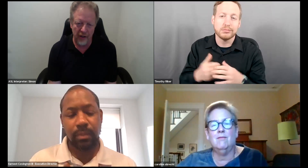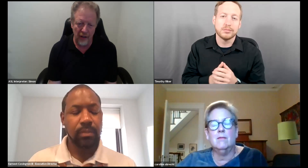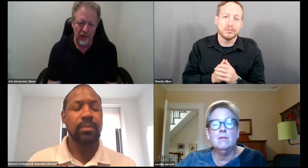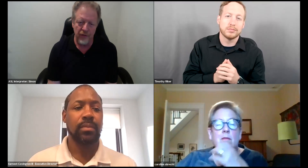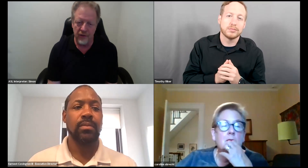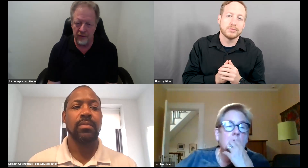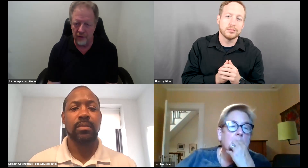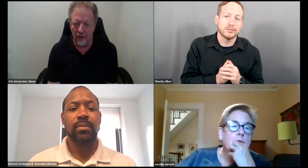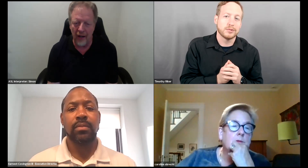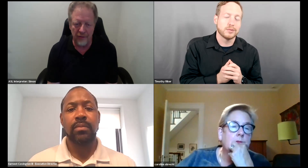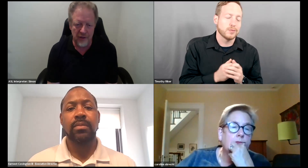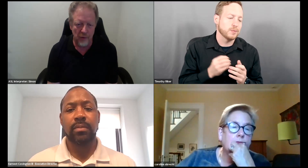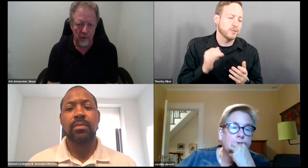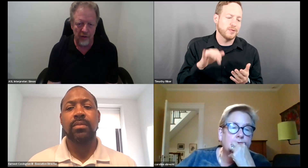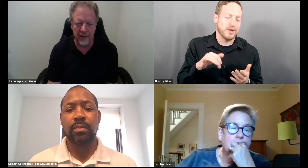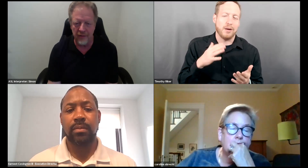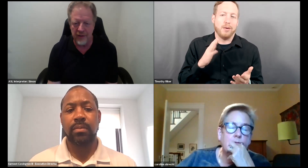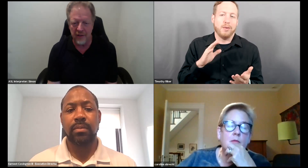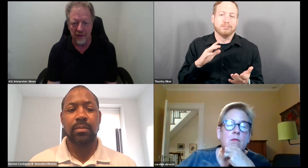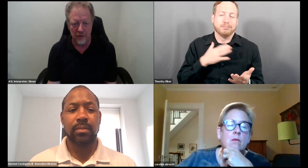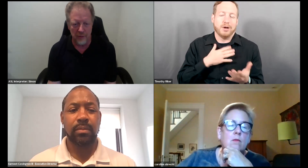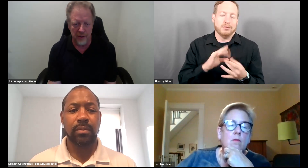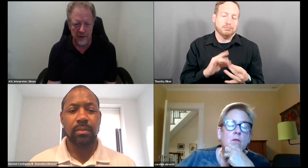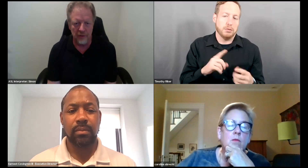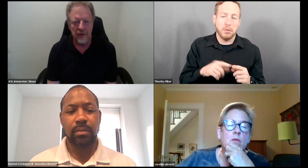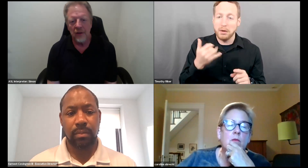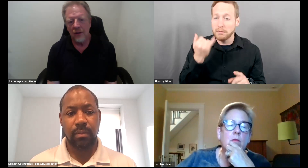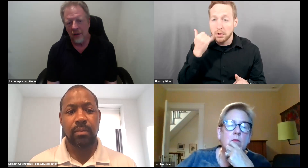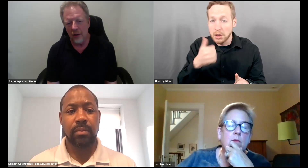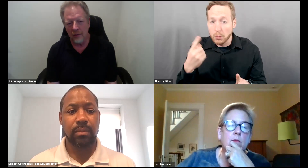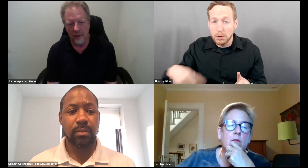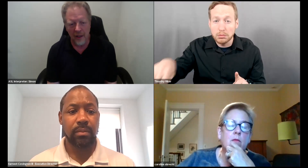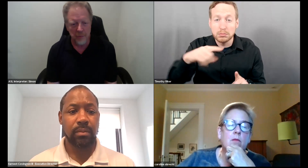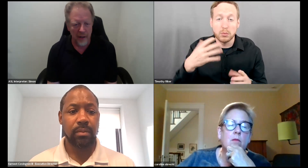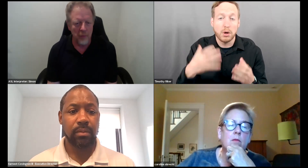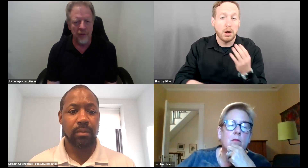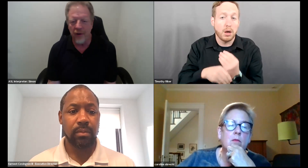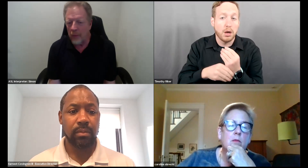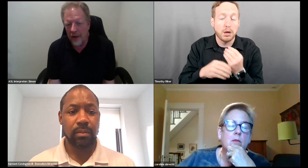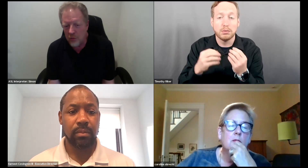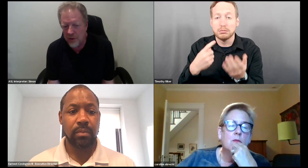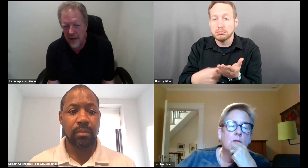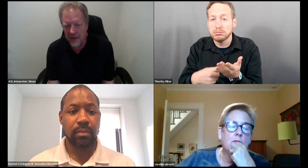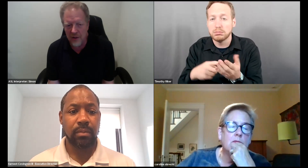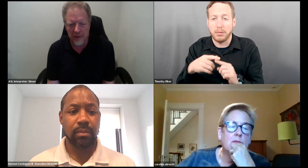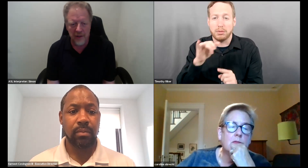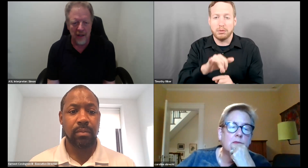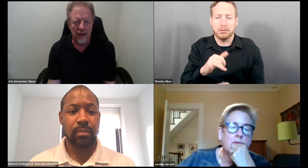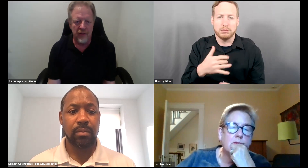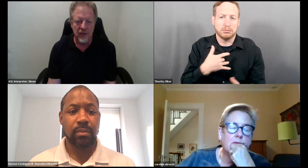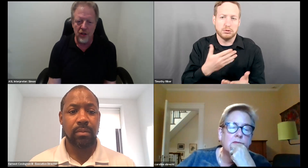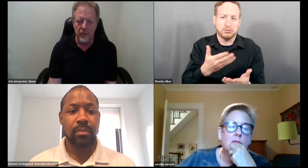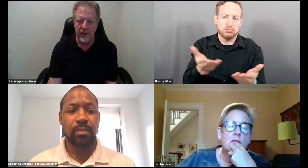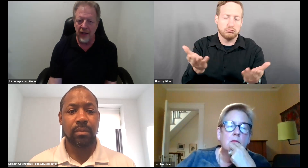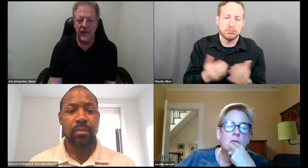be recognized for their, you know, activism or whatever activities that they're contributing to, you know, that's my comment. But if anybody else wants to add something to that and